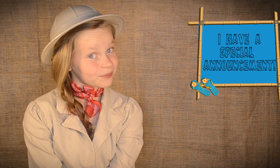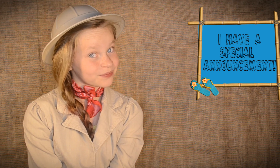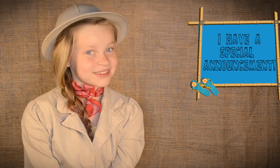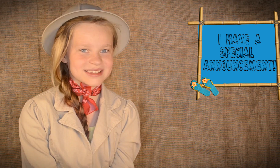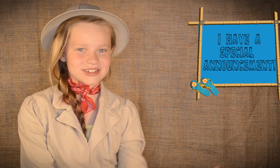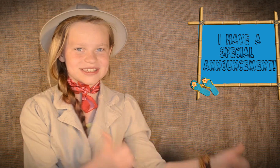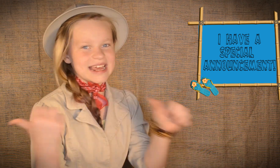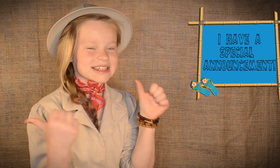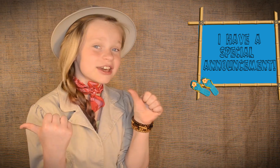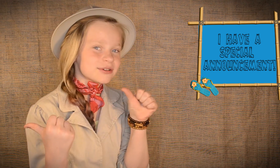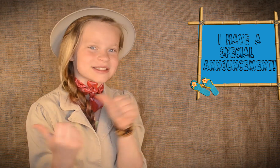So just stay tuned!